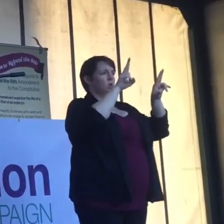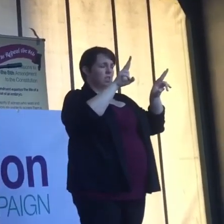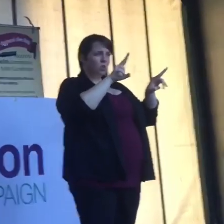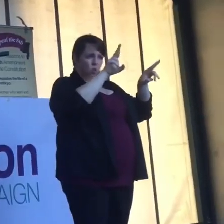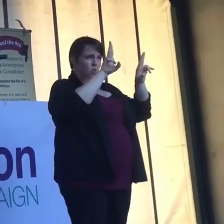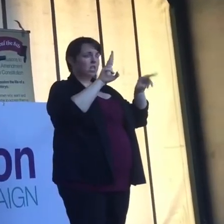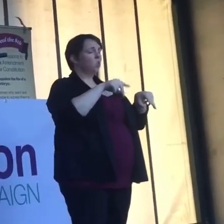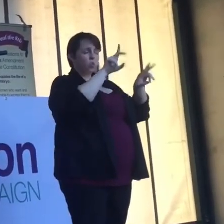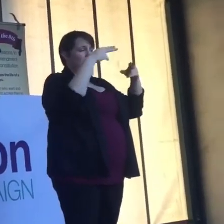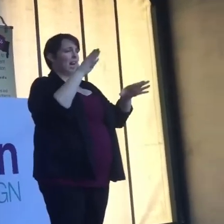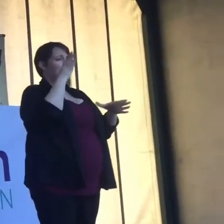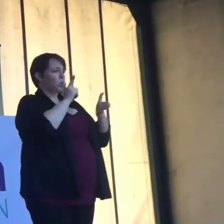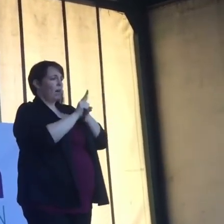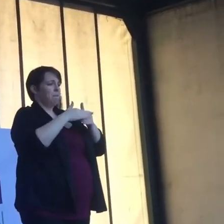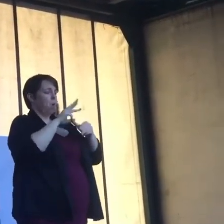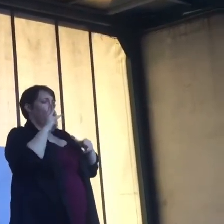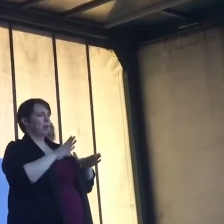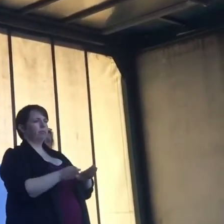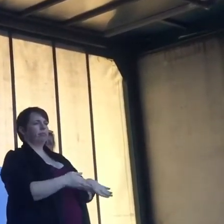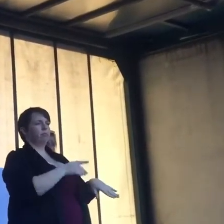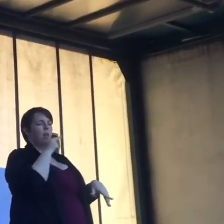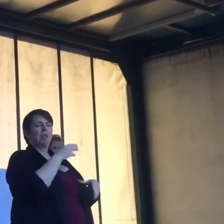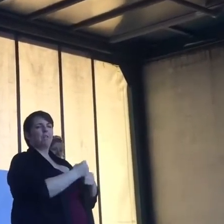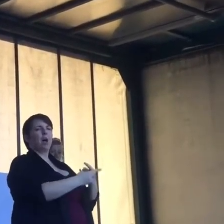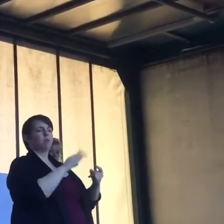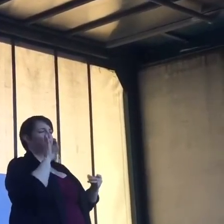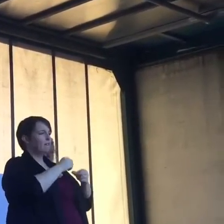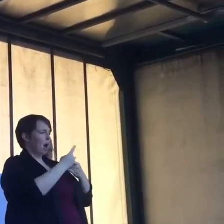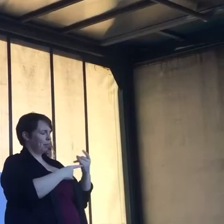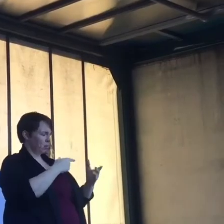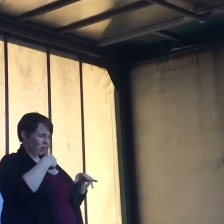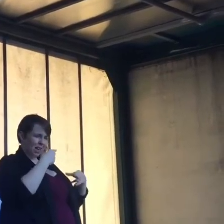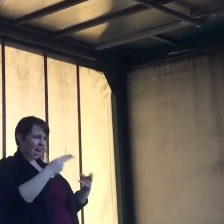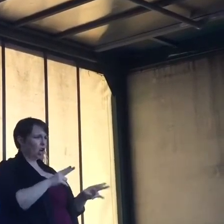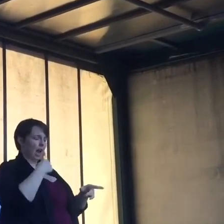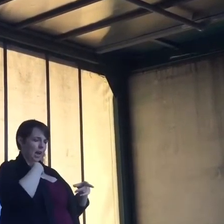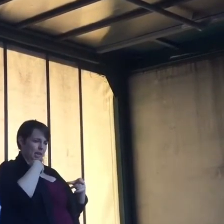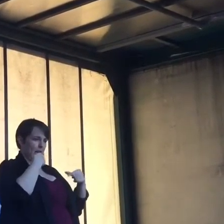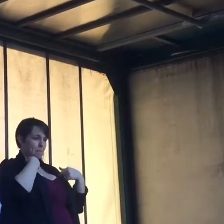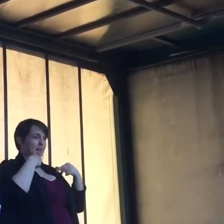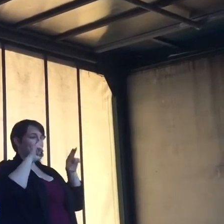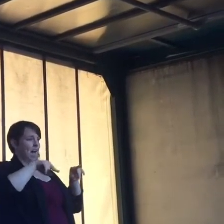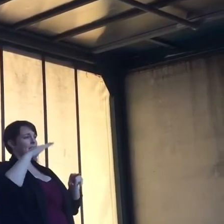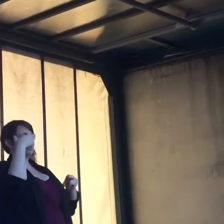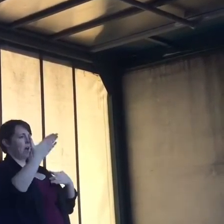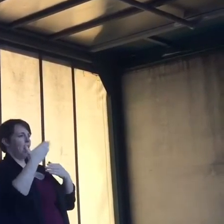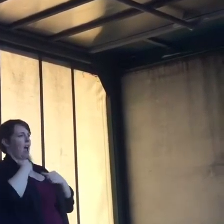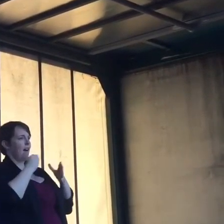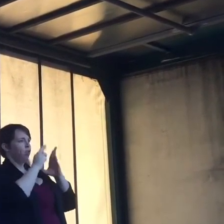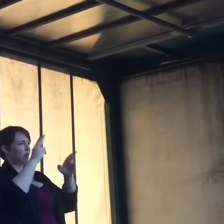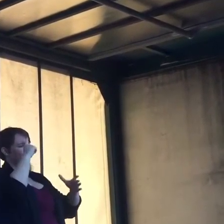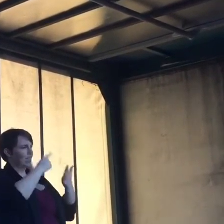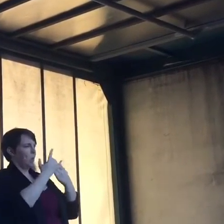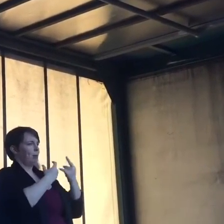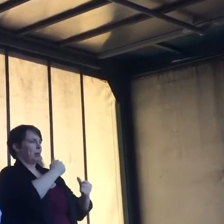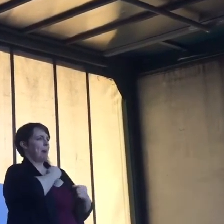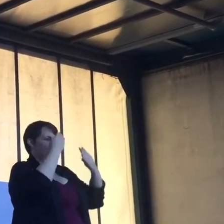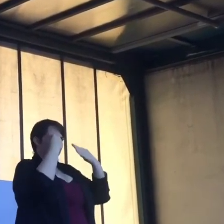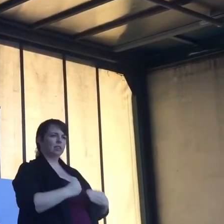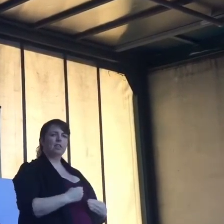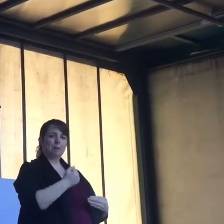more women under the rug, and we can demand the right to decide what happens to our bodies. This is what